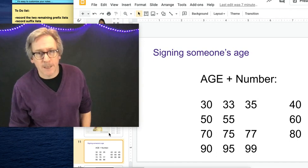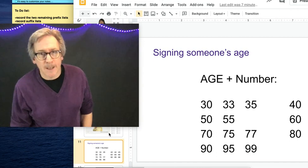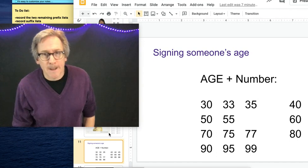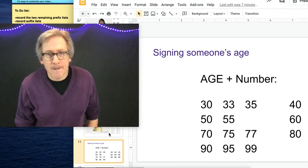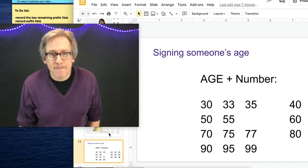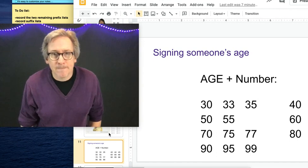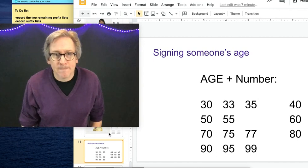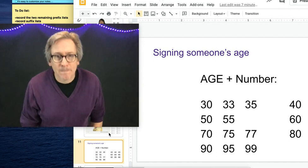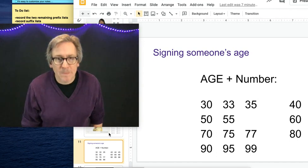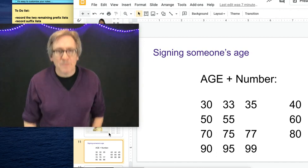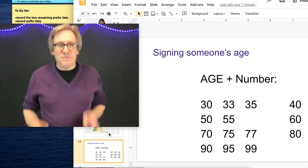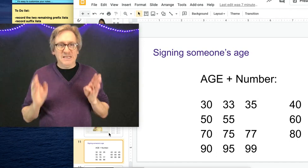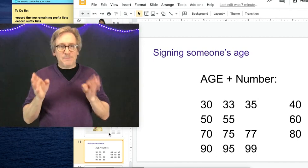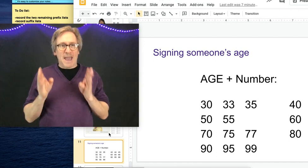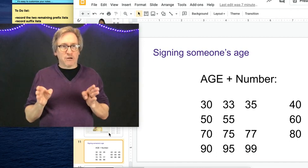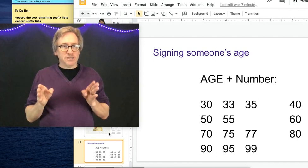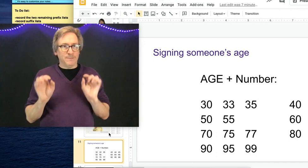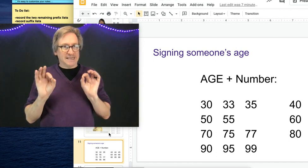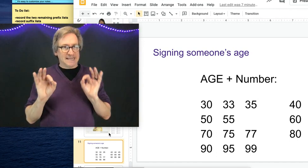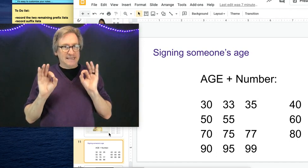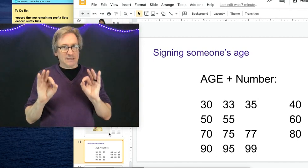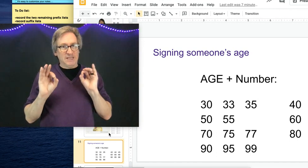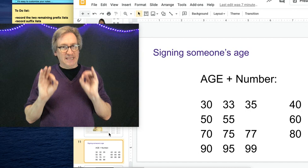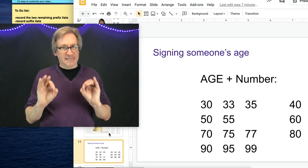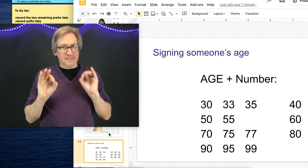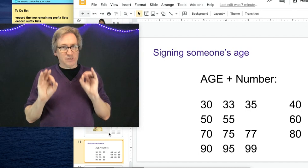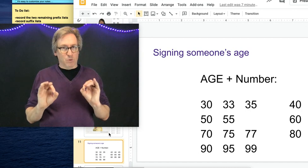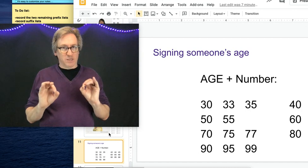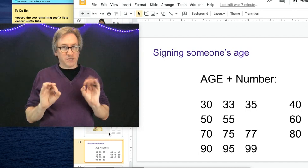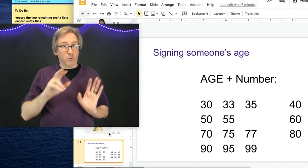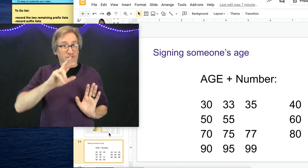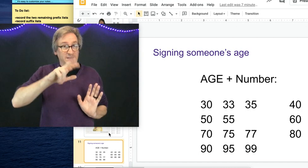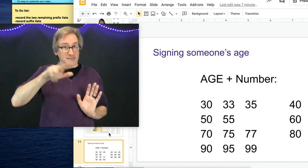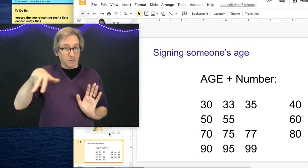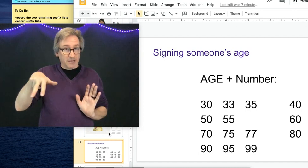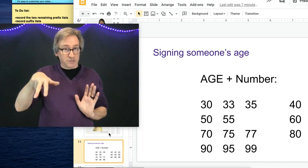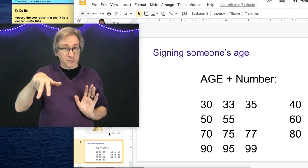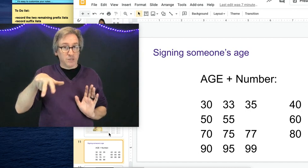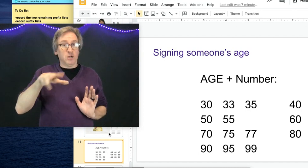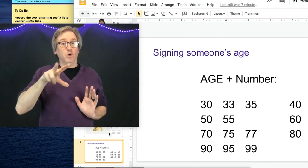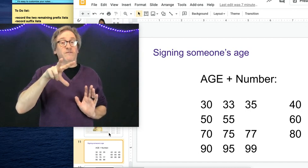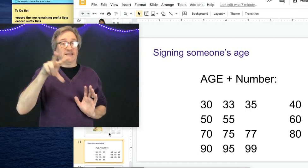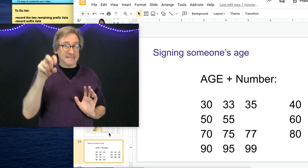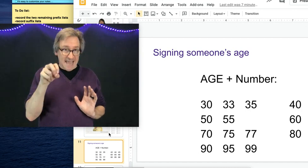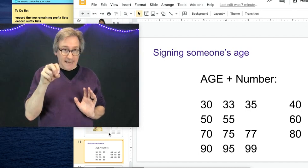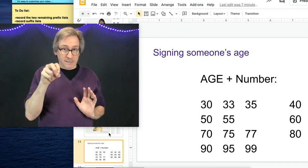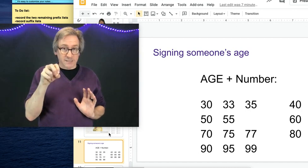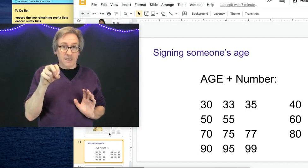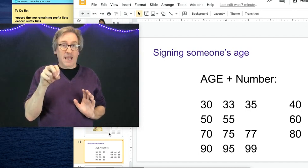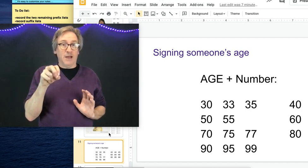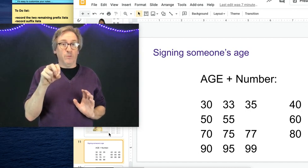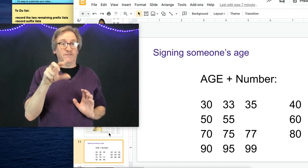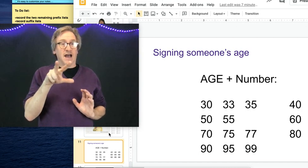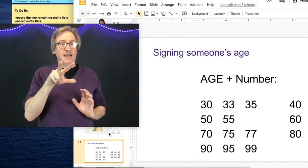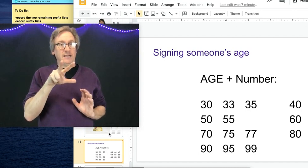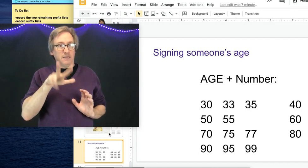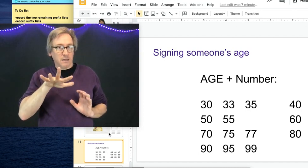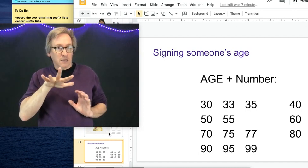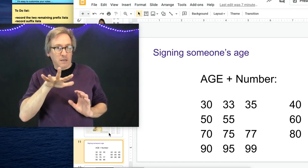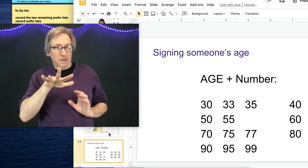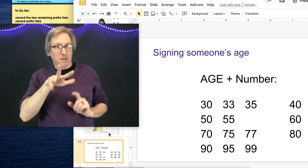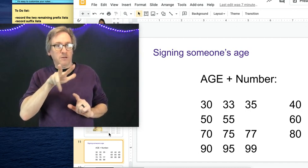put these patterns in because I think they're the easiest ones. We've got the double letters, we've got the tens, and we've